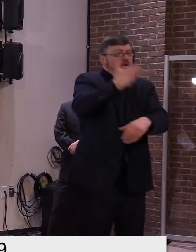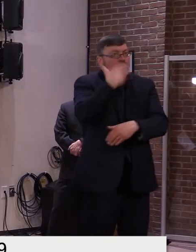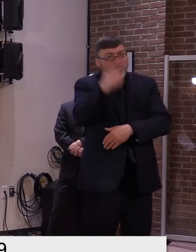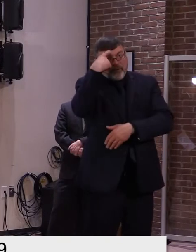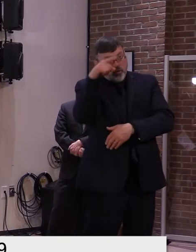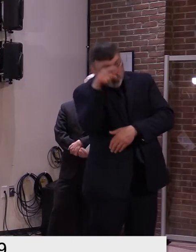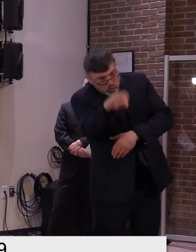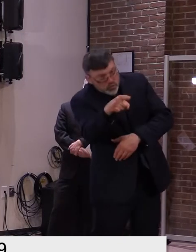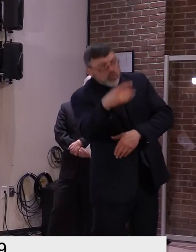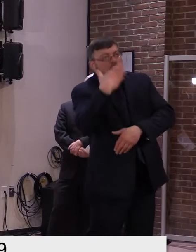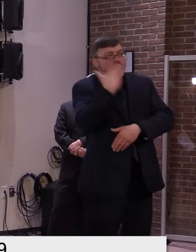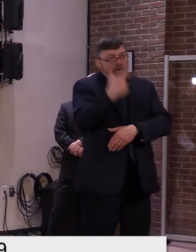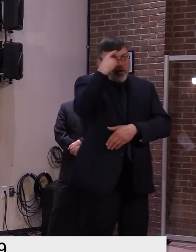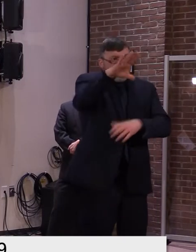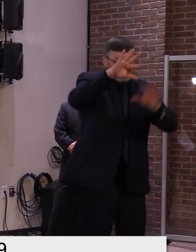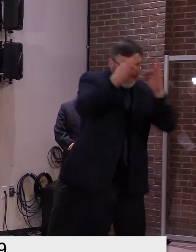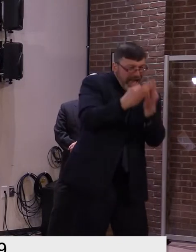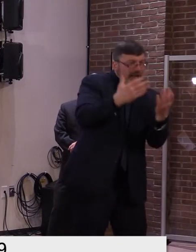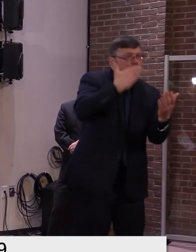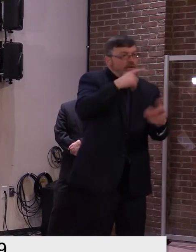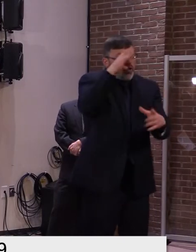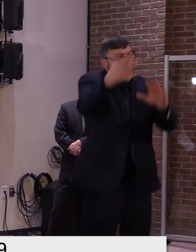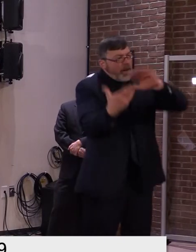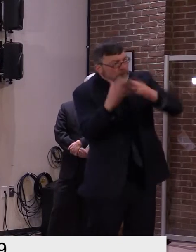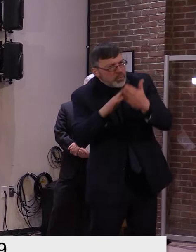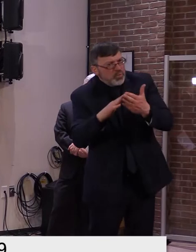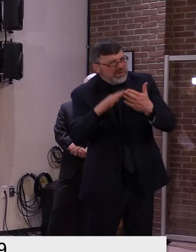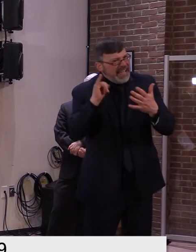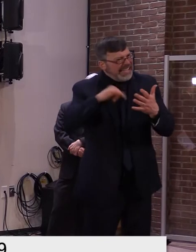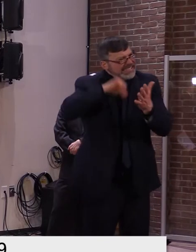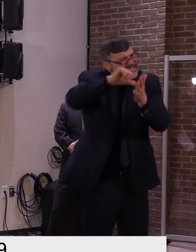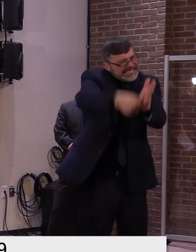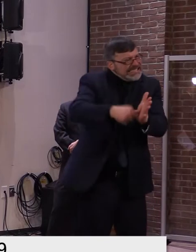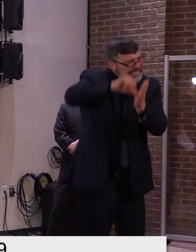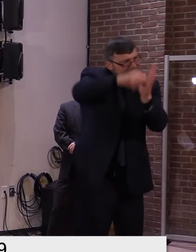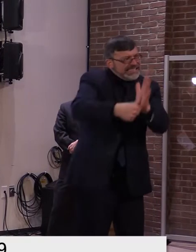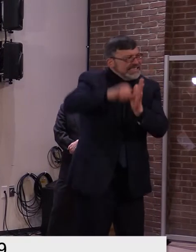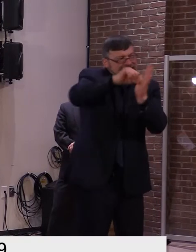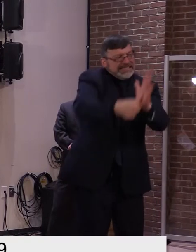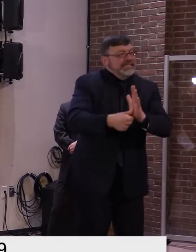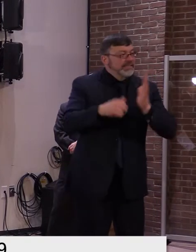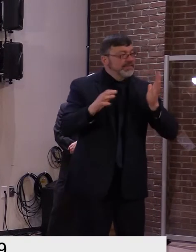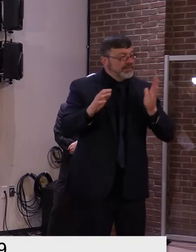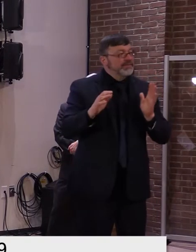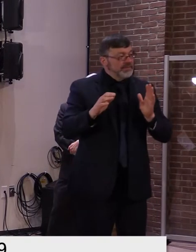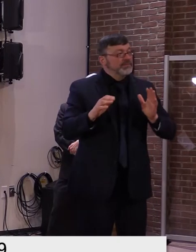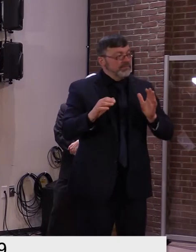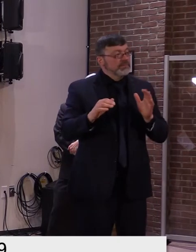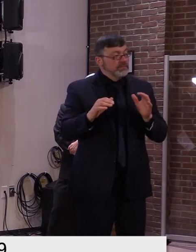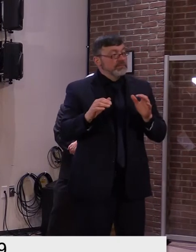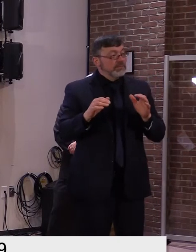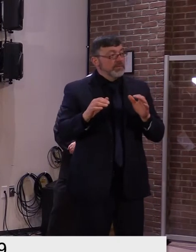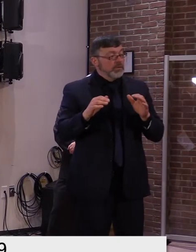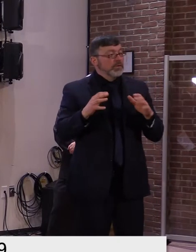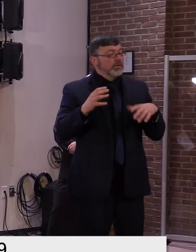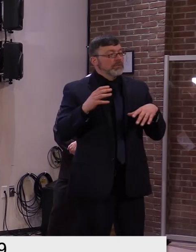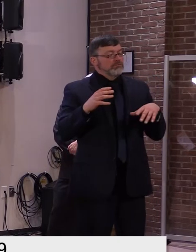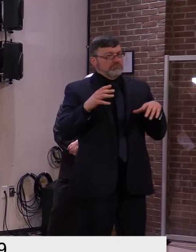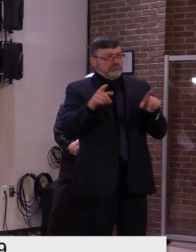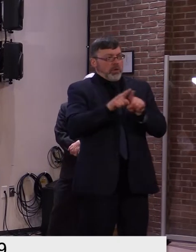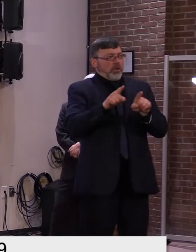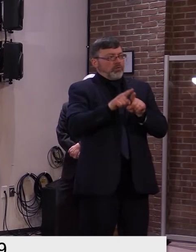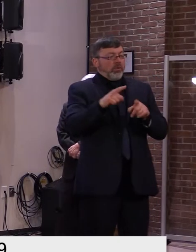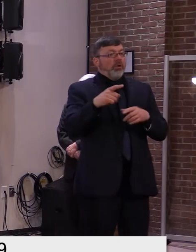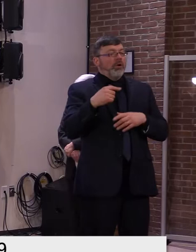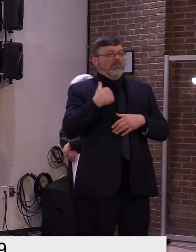other part of the equation, we talked a little bit about this, and I heard other governors asking questions on the call that was